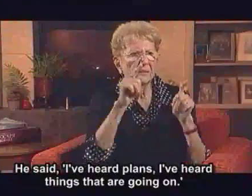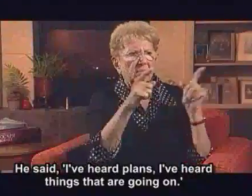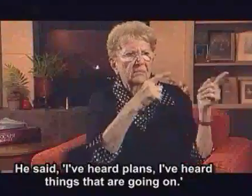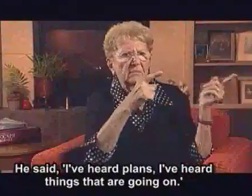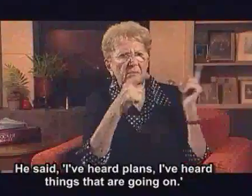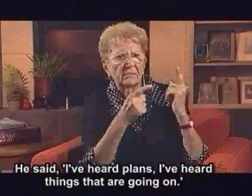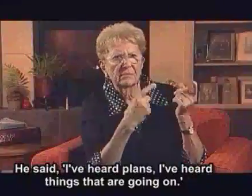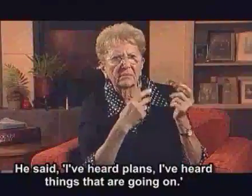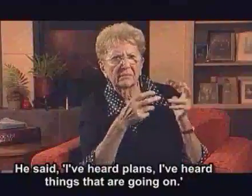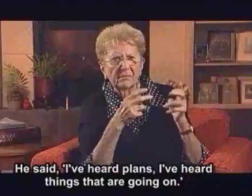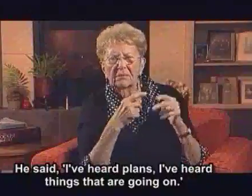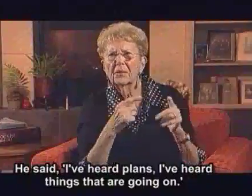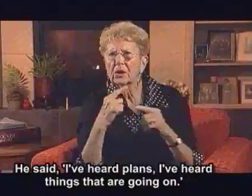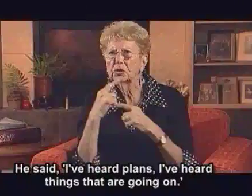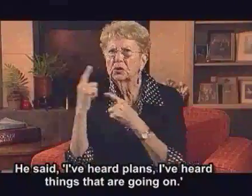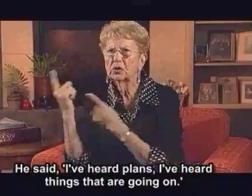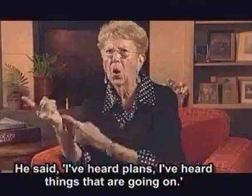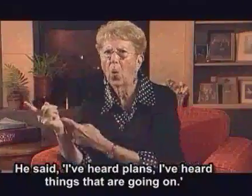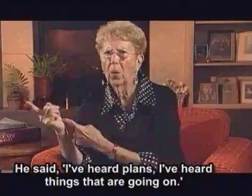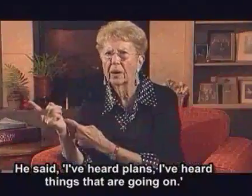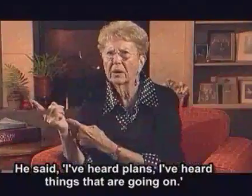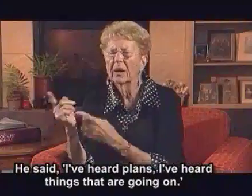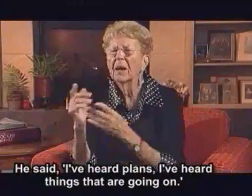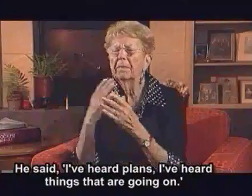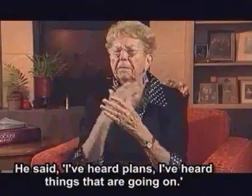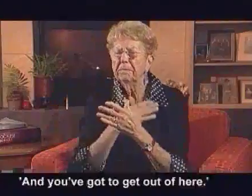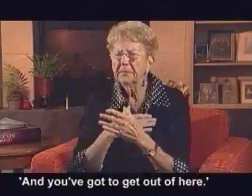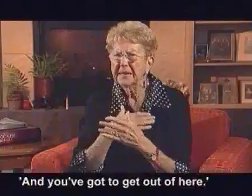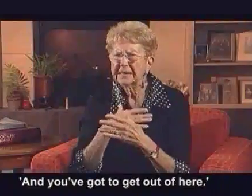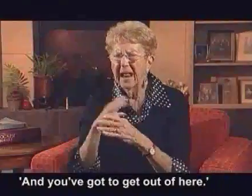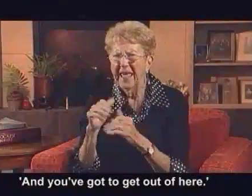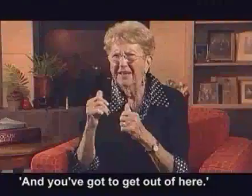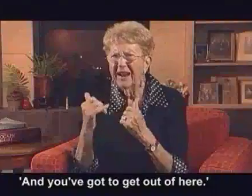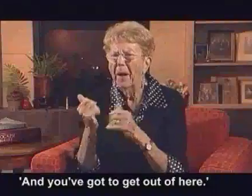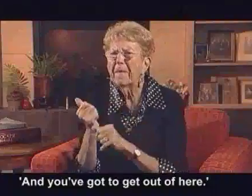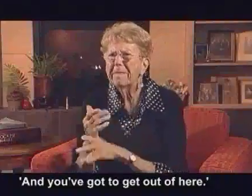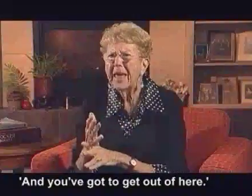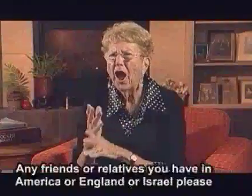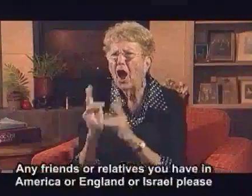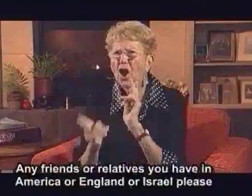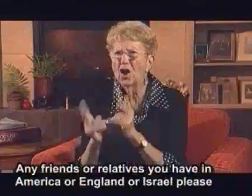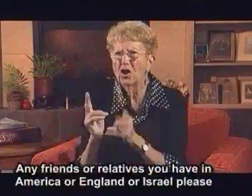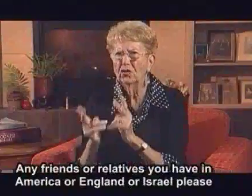He said, "I've heard plans, I've heard things that are going on, and you've got to get out of here.